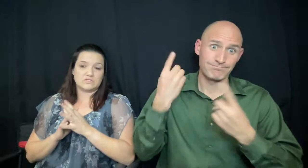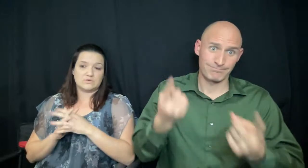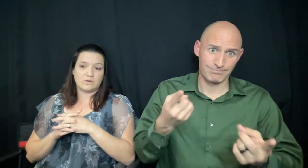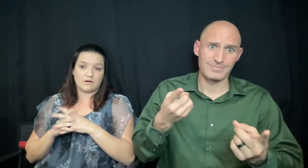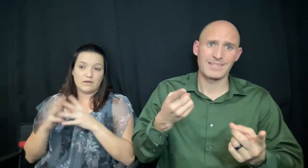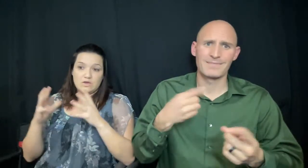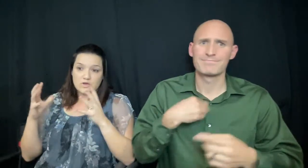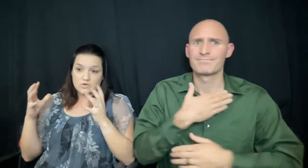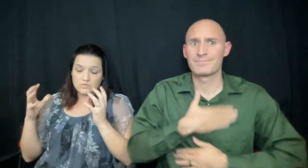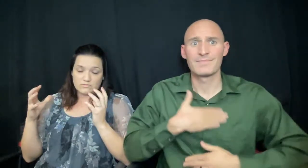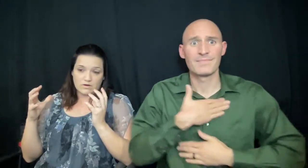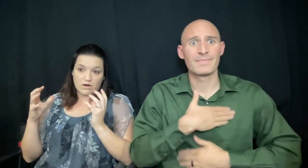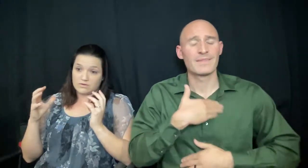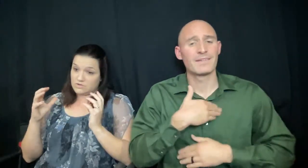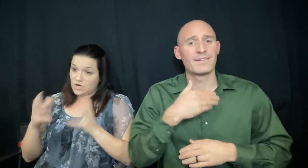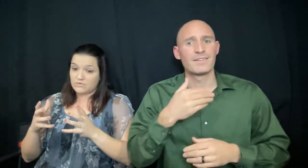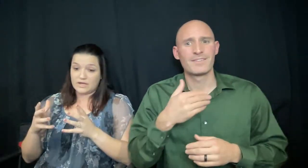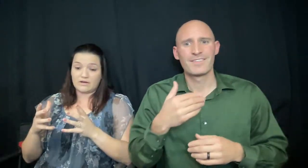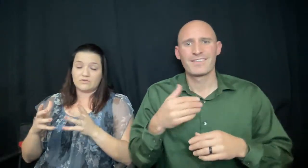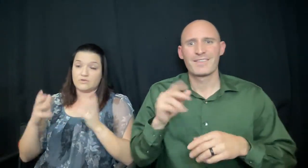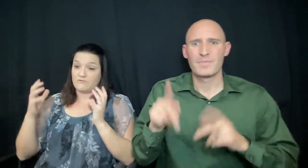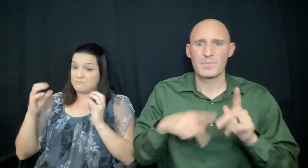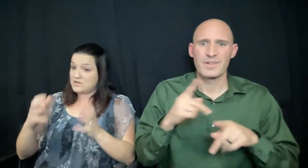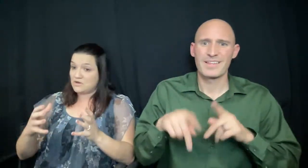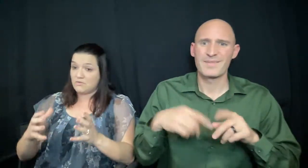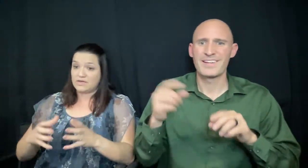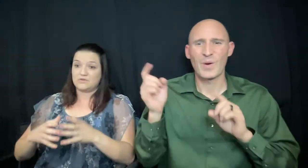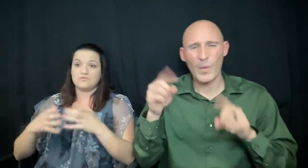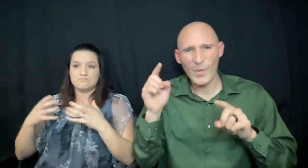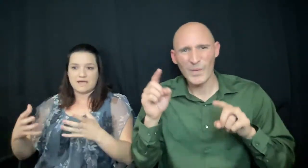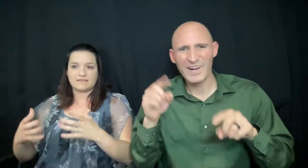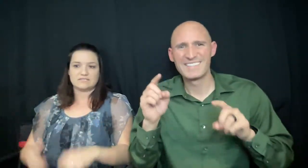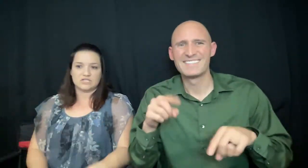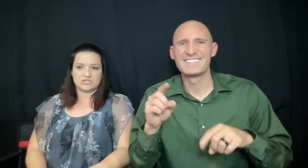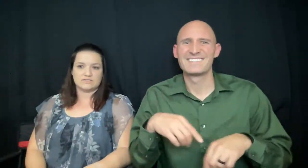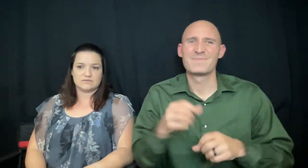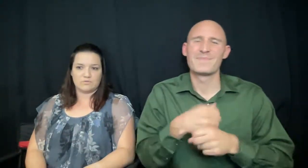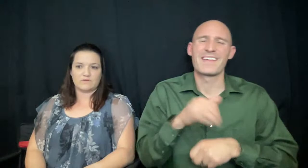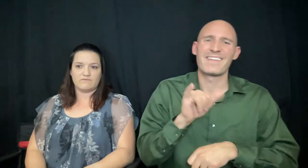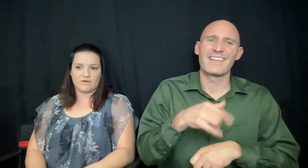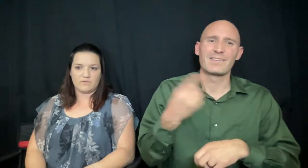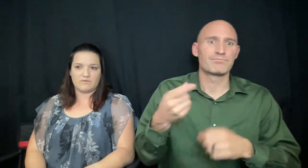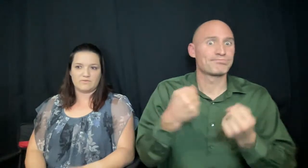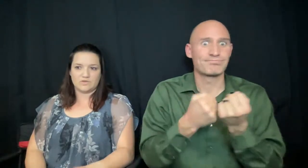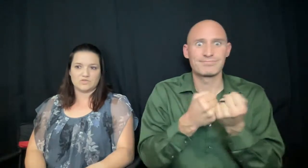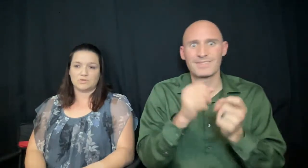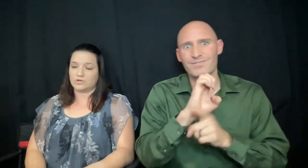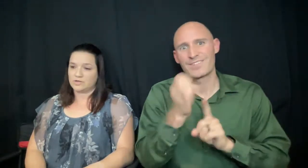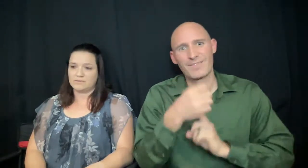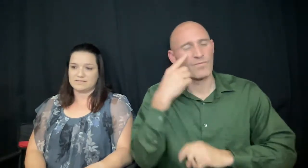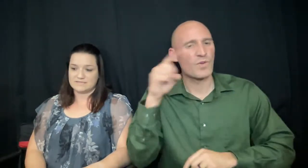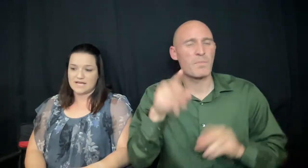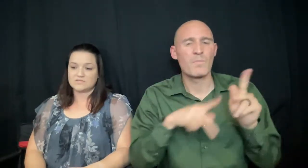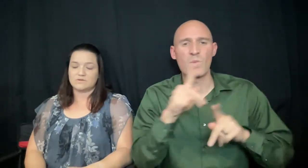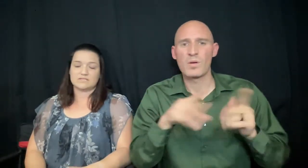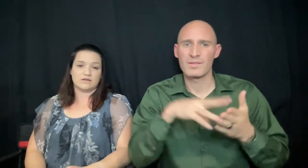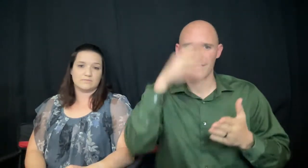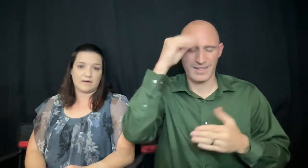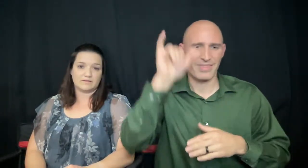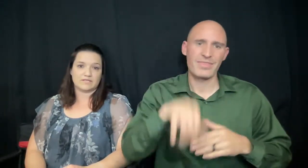who go there, who have been going, who make that such a supportive environment for those who are learning, because that's what it's all about. That's